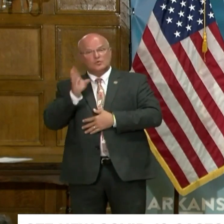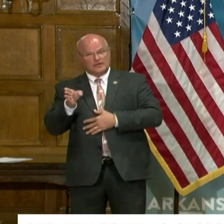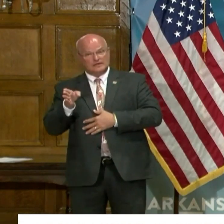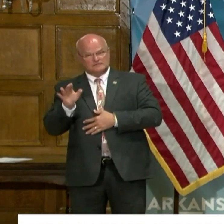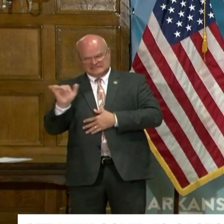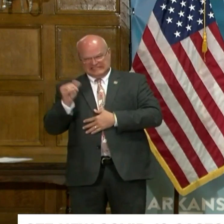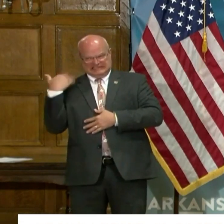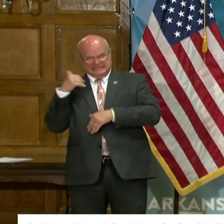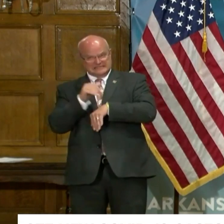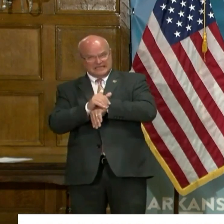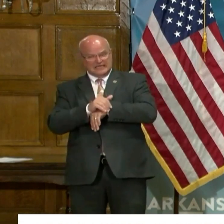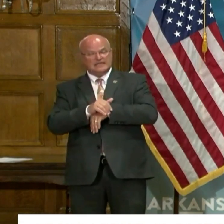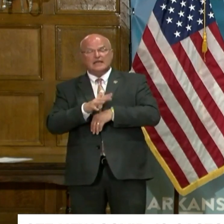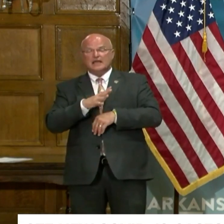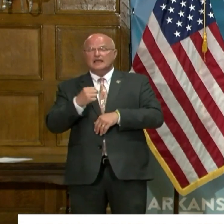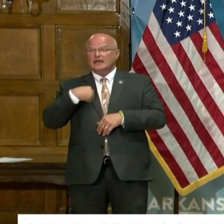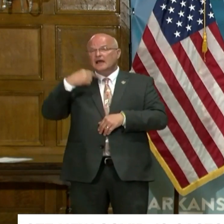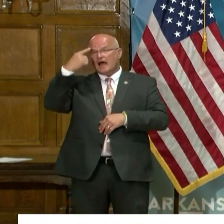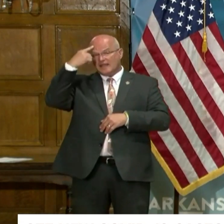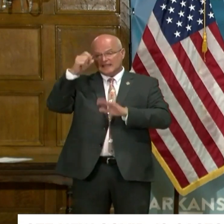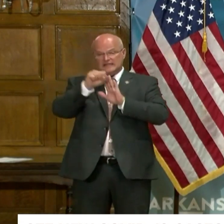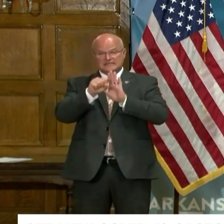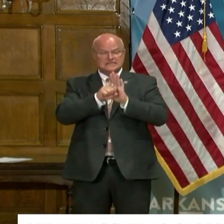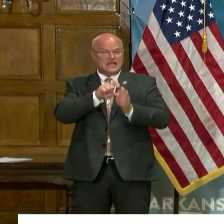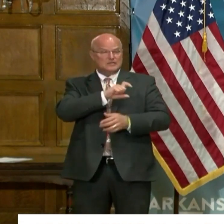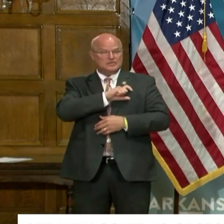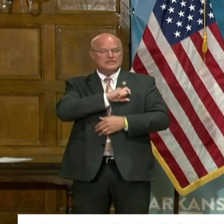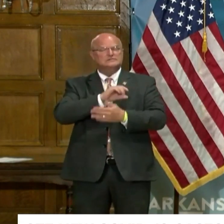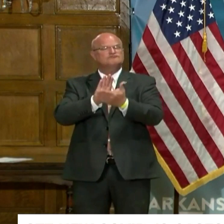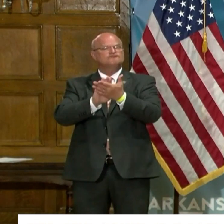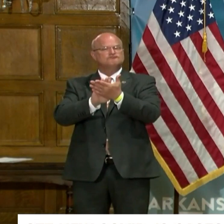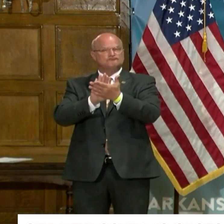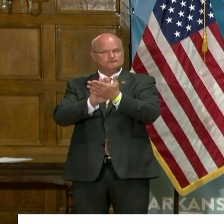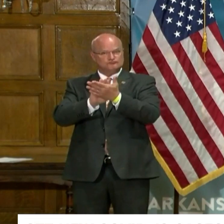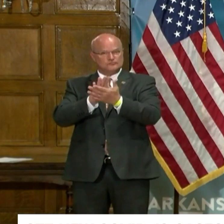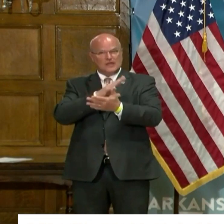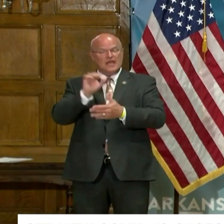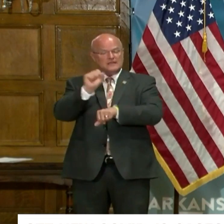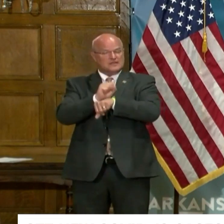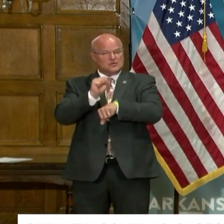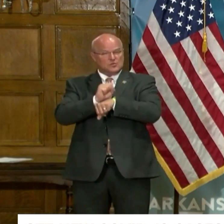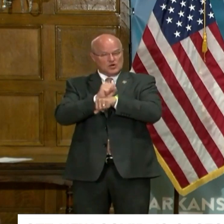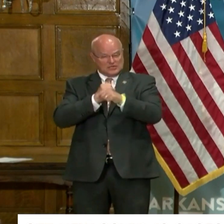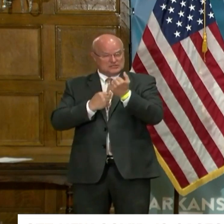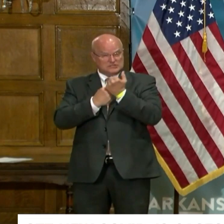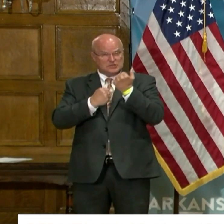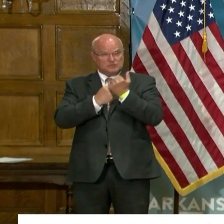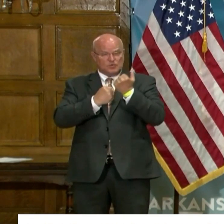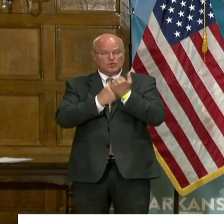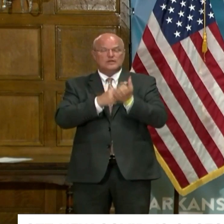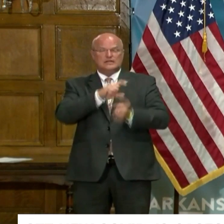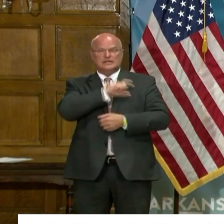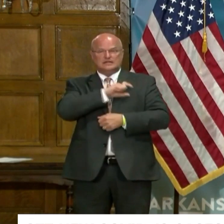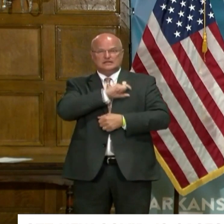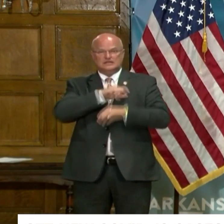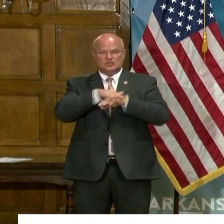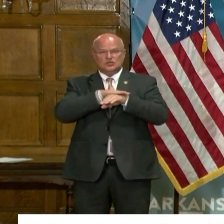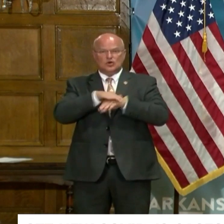arrests last night. And I think the state police, I applaud them. They're working and supporting local law